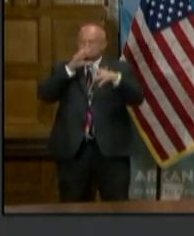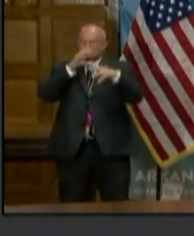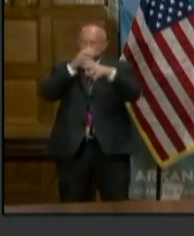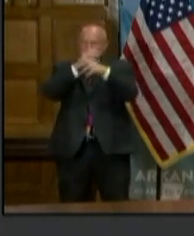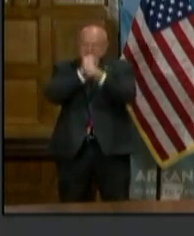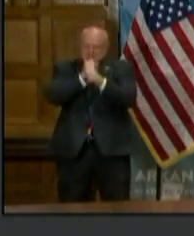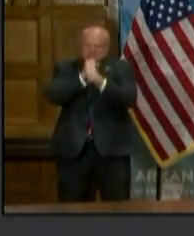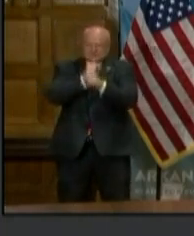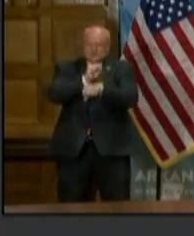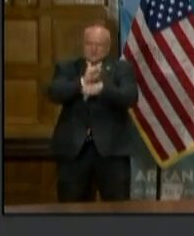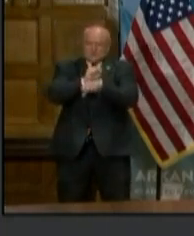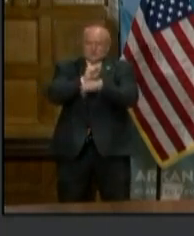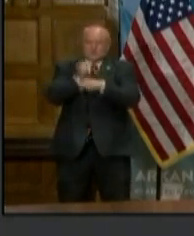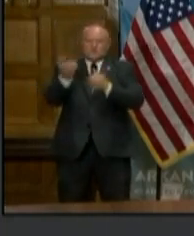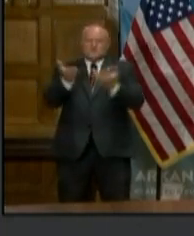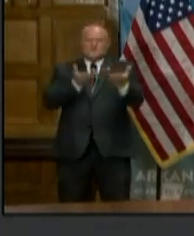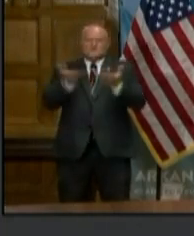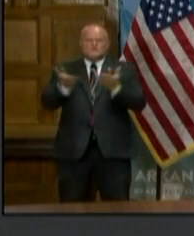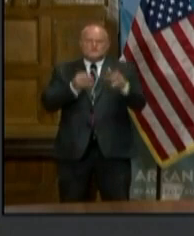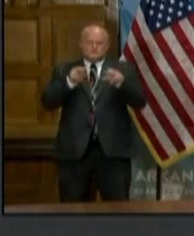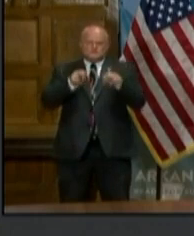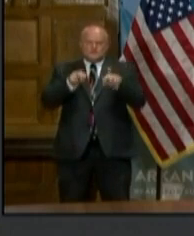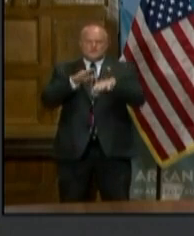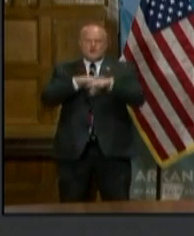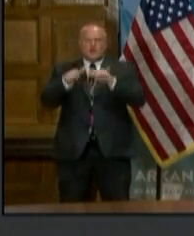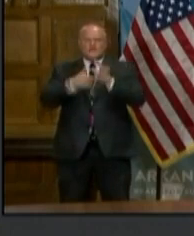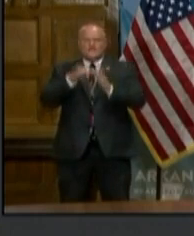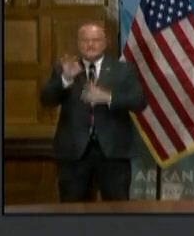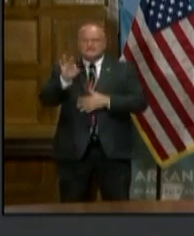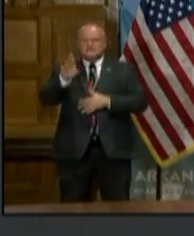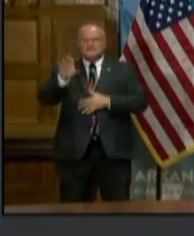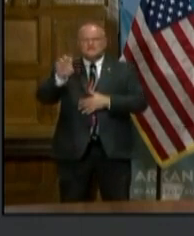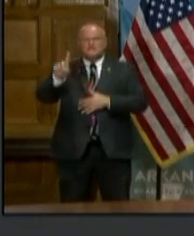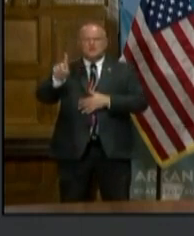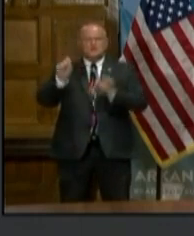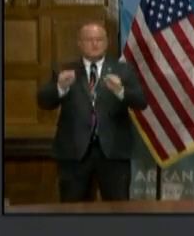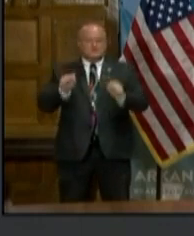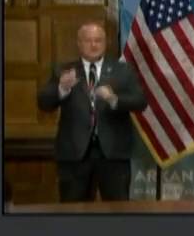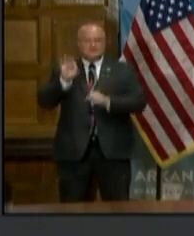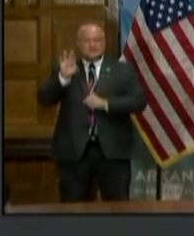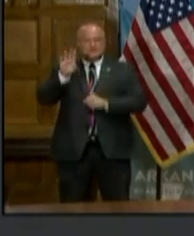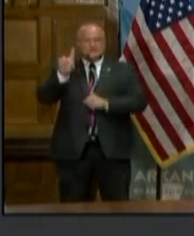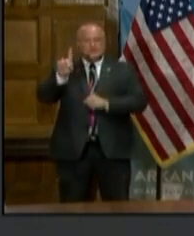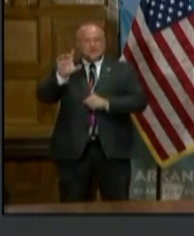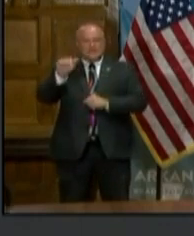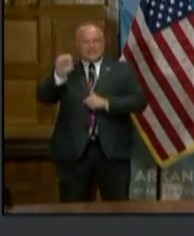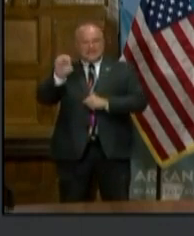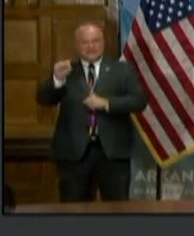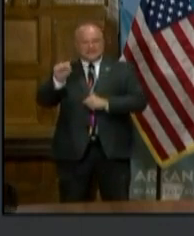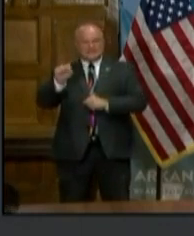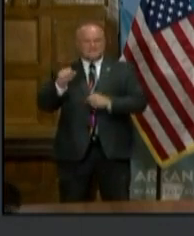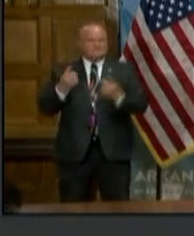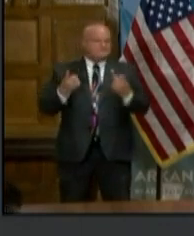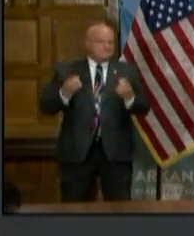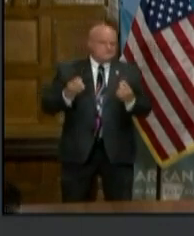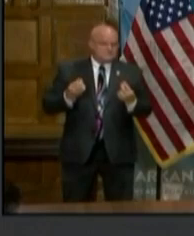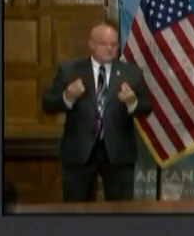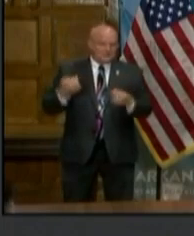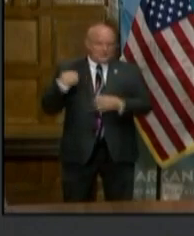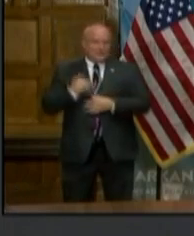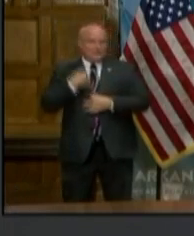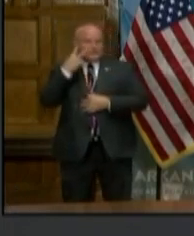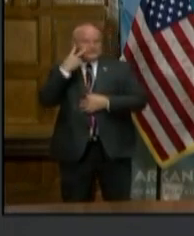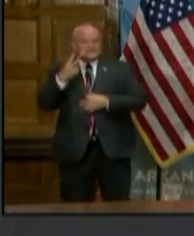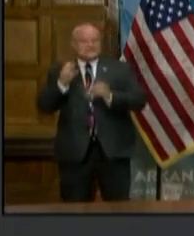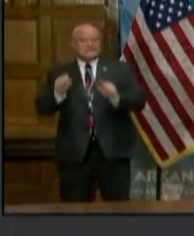down within the Department of Workforce Services in focusing on these frauds and potential fraud cases. So what we've had to do is if we see